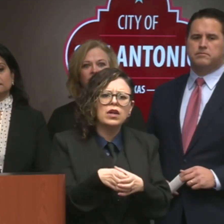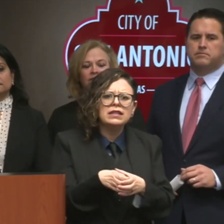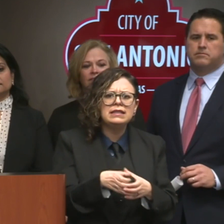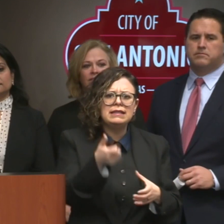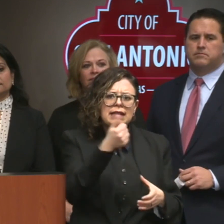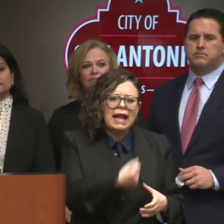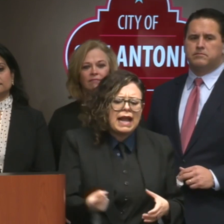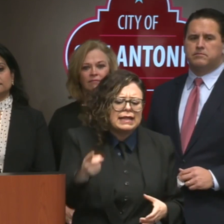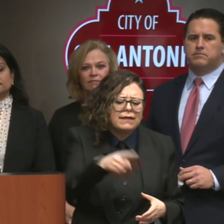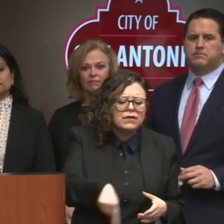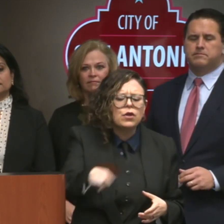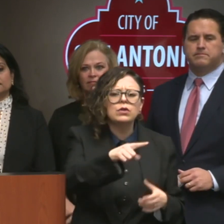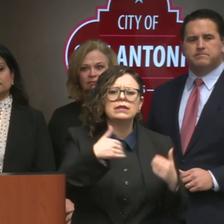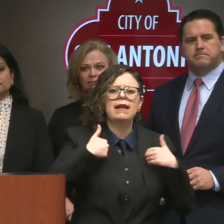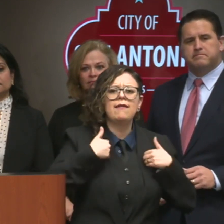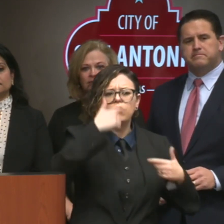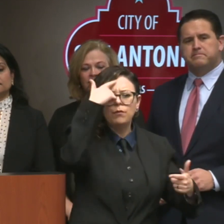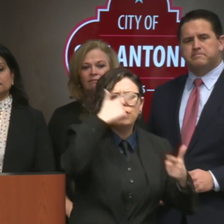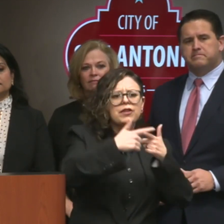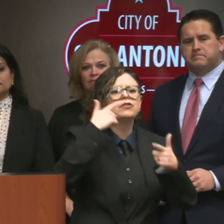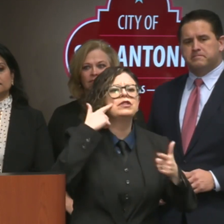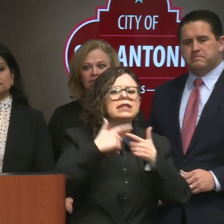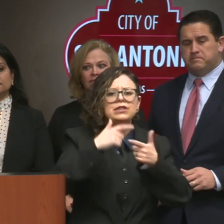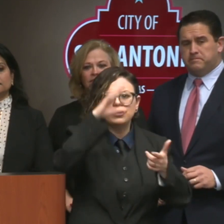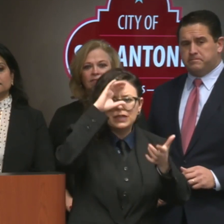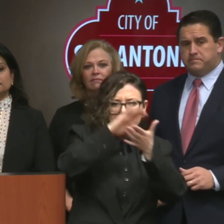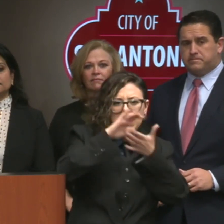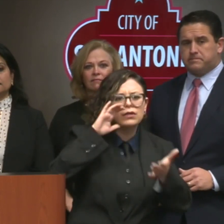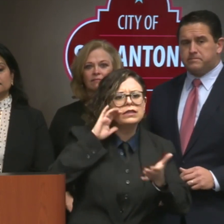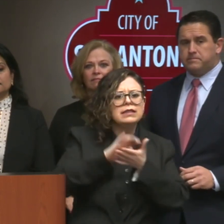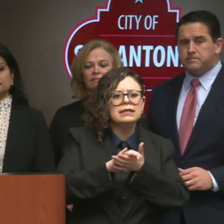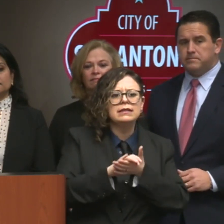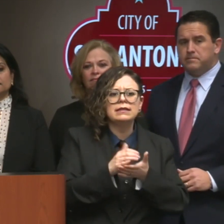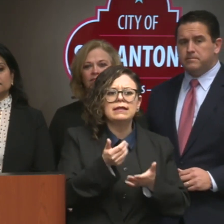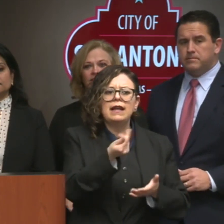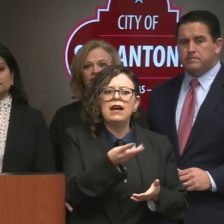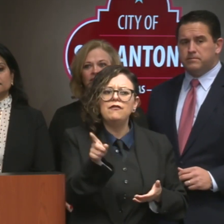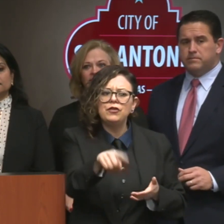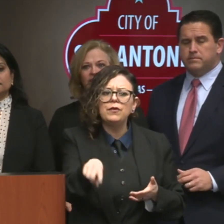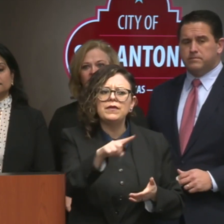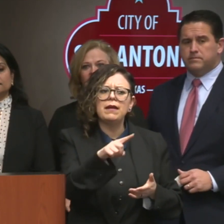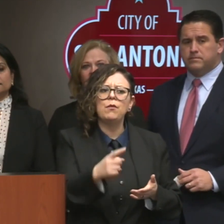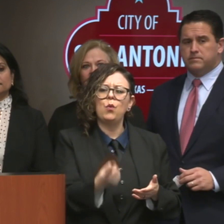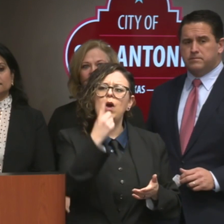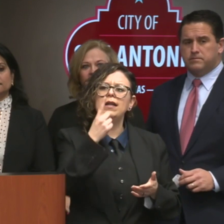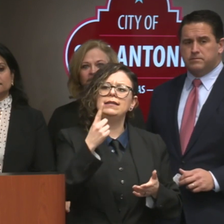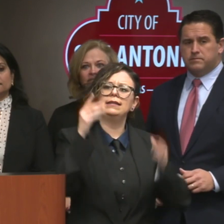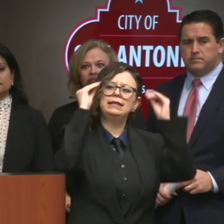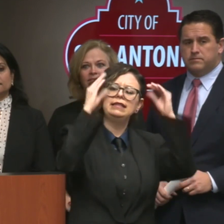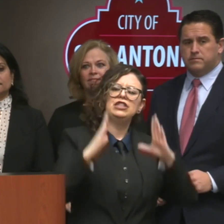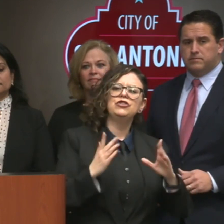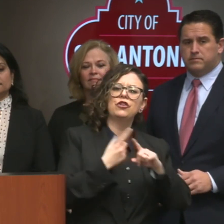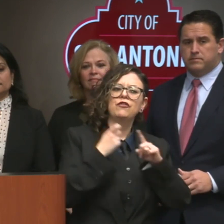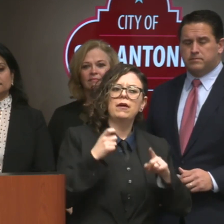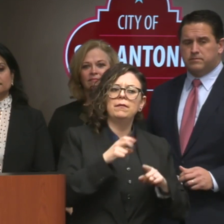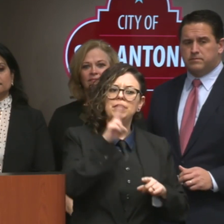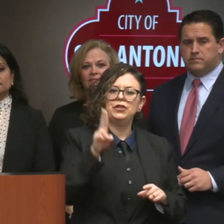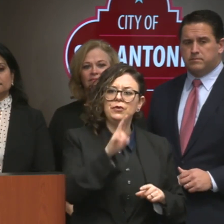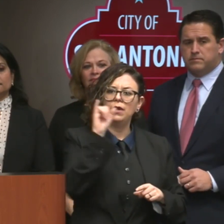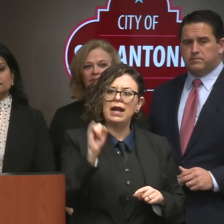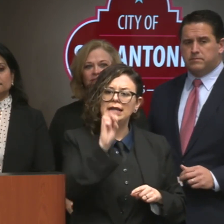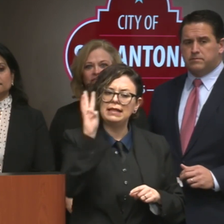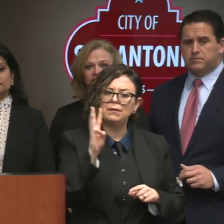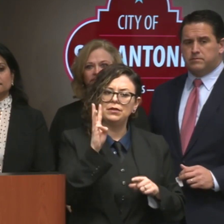siblings, spouses? We've had a couple reach out to our newsroom saying that there's a professor at UIW who is still able to attend the